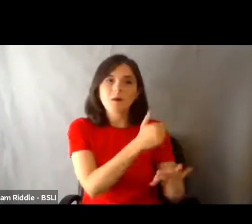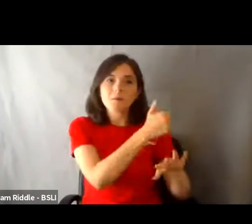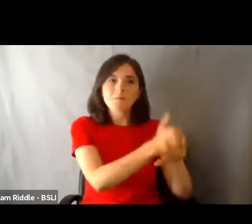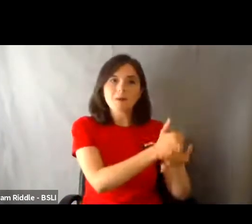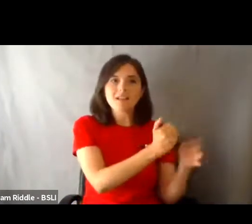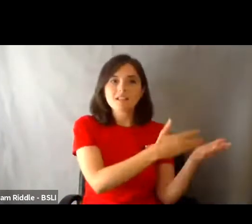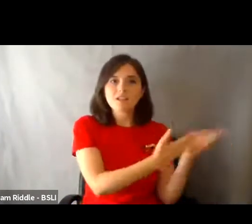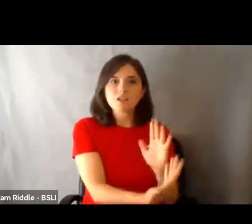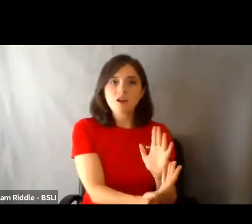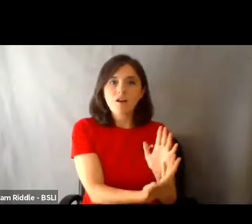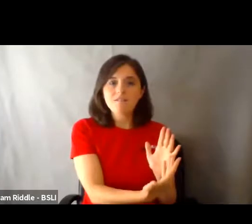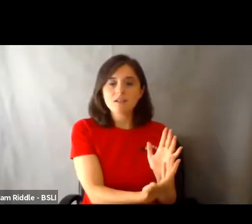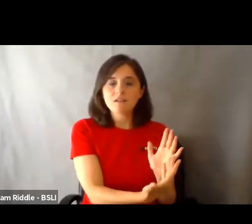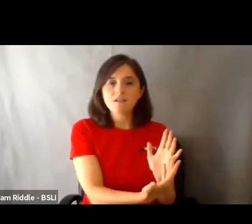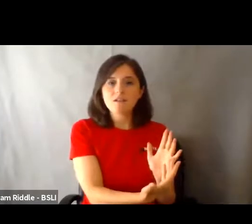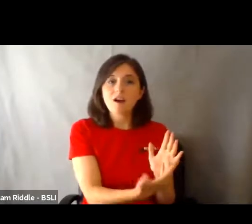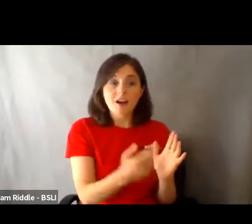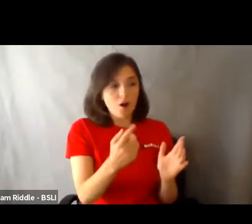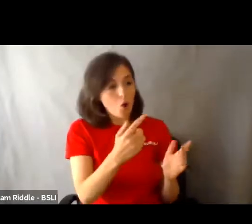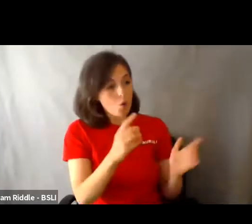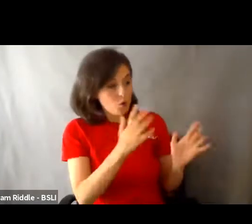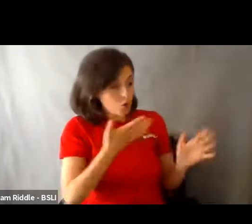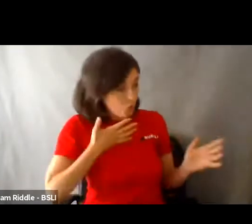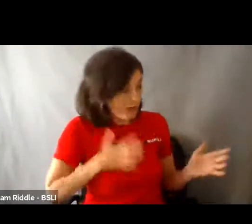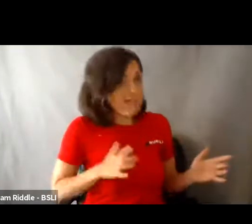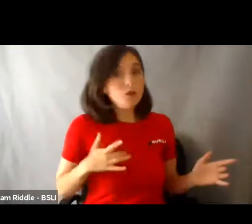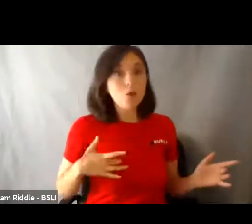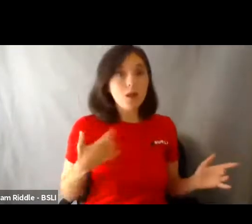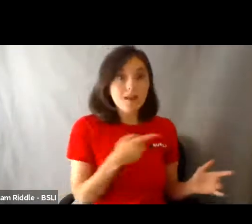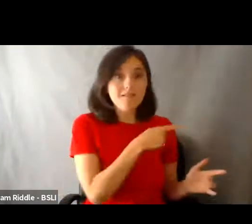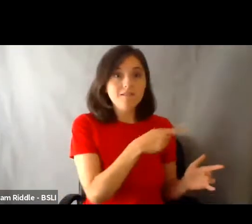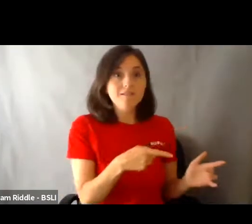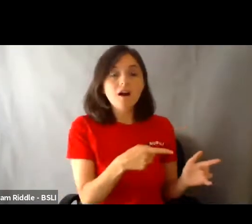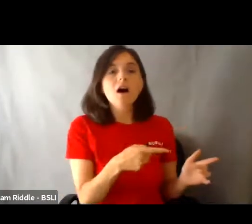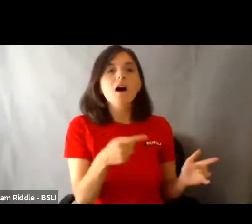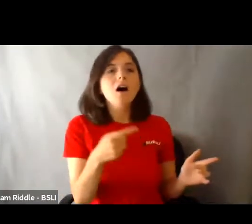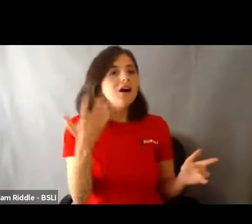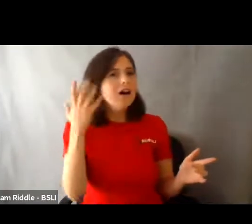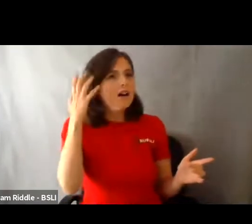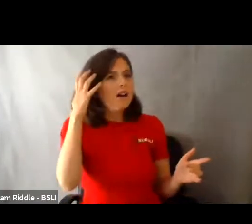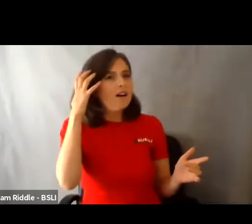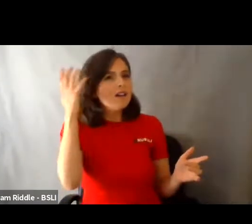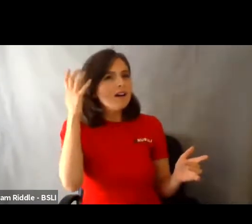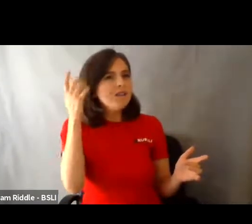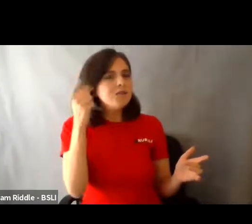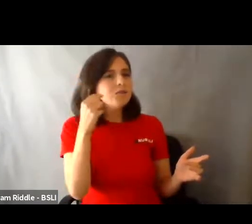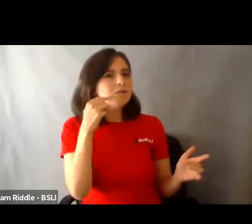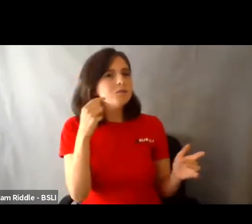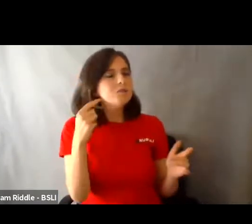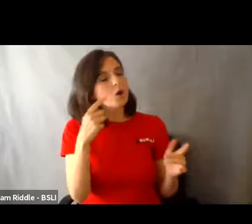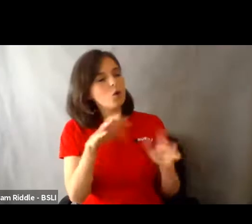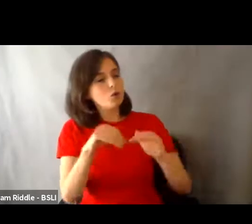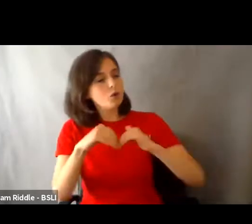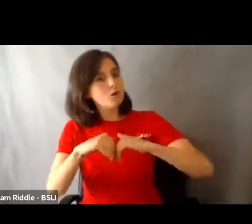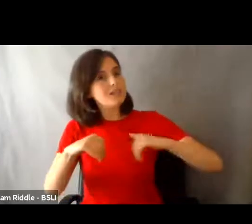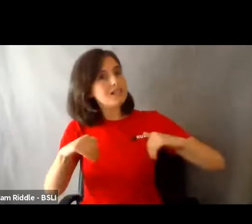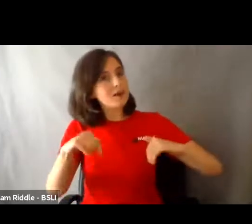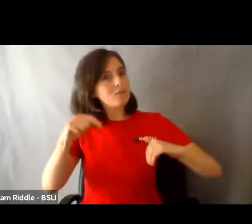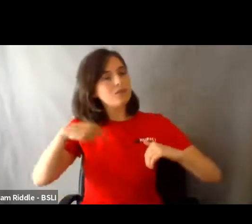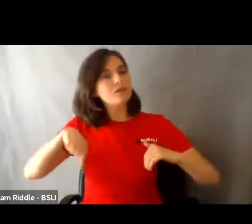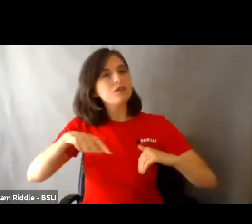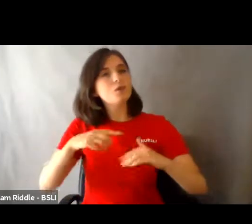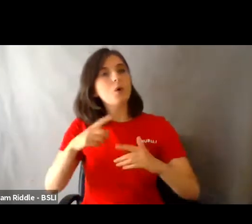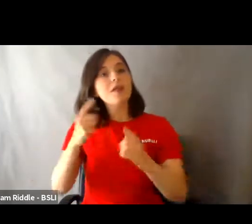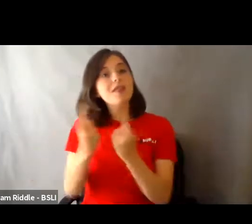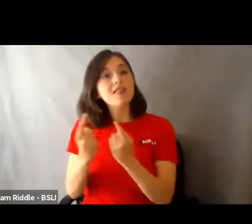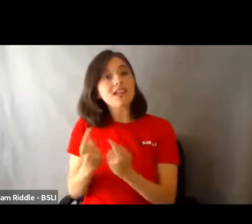that we need and that are withdrawn from this sphere of commodities that we pay for as atomised individuals. A really